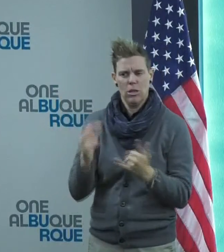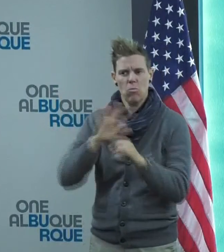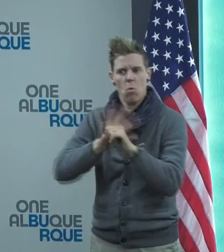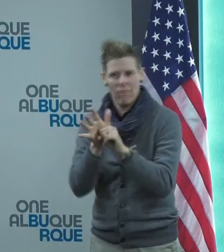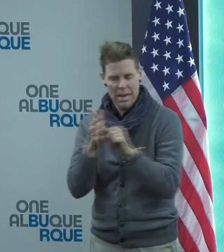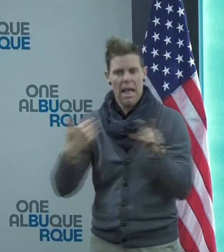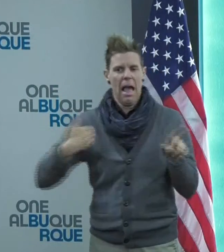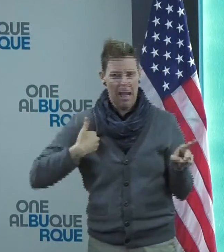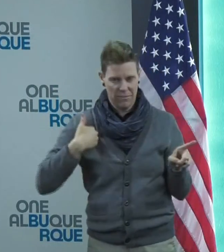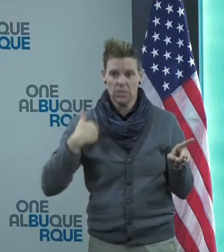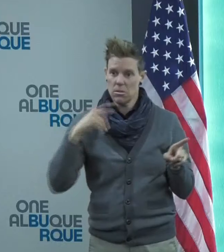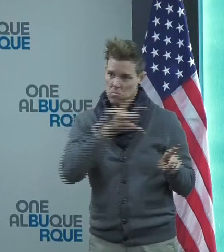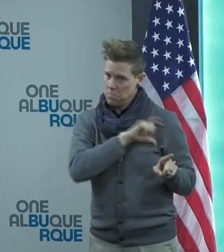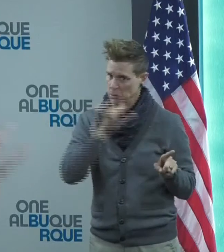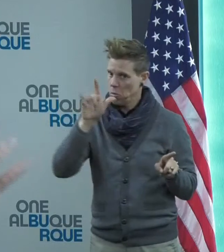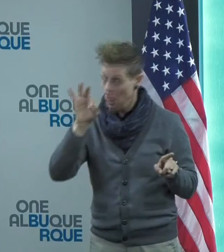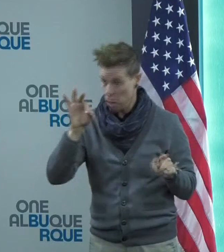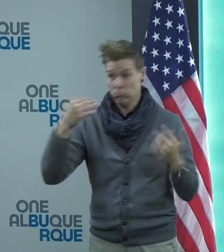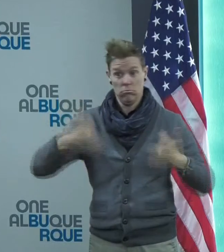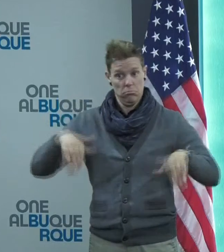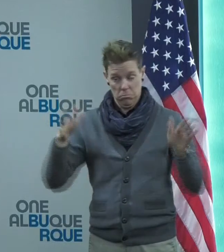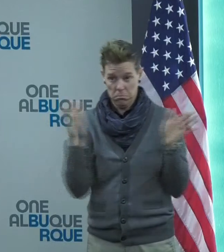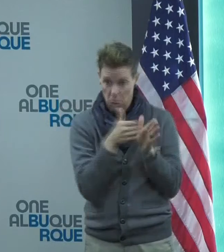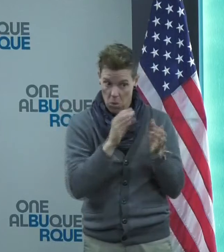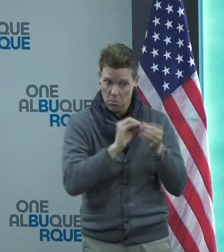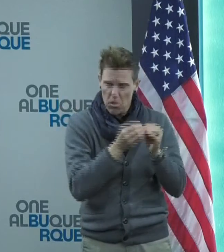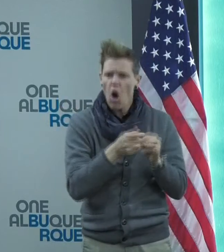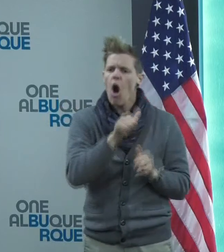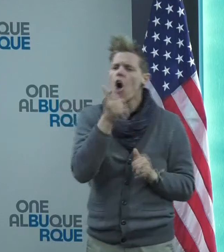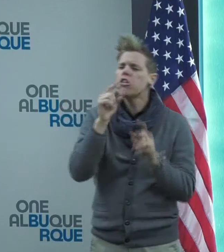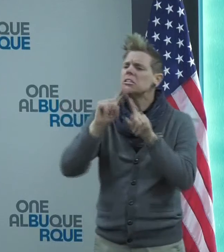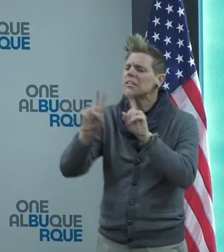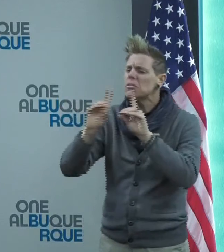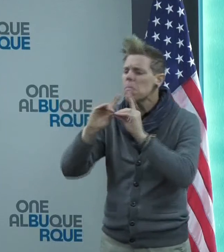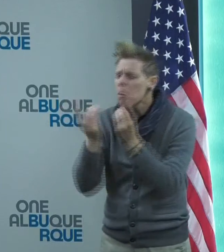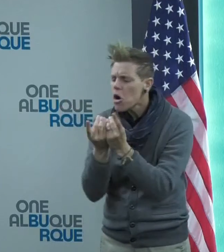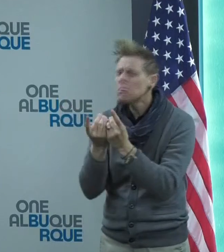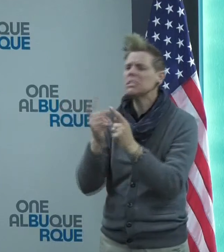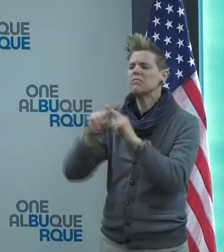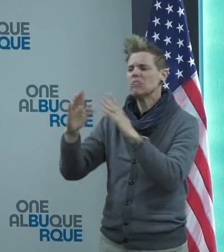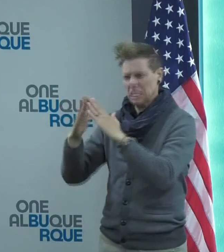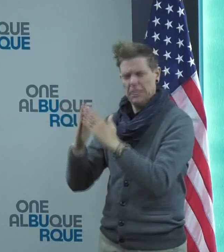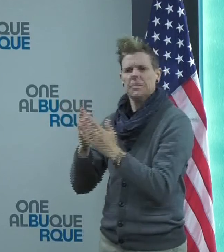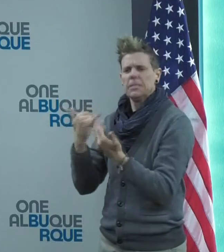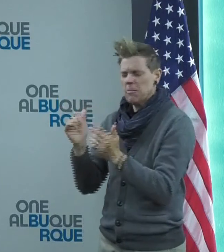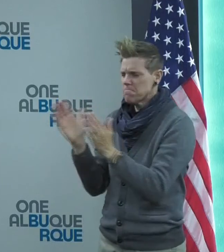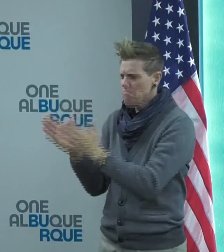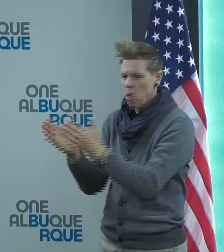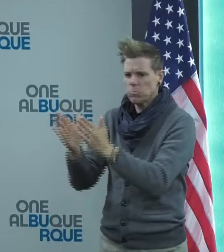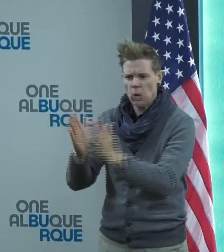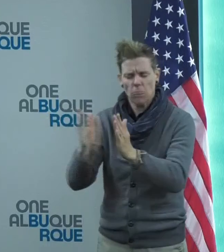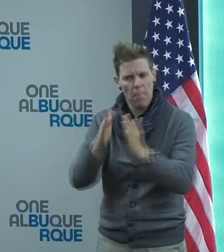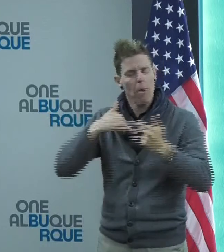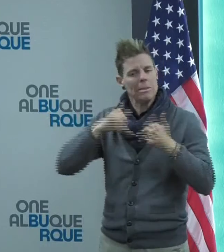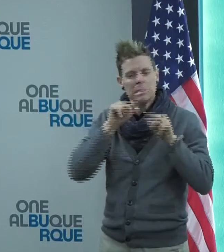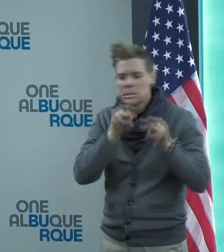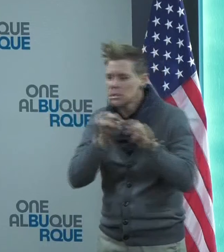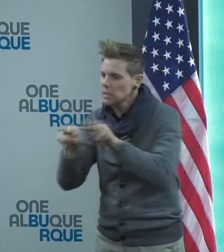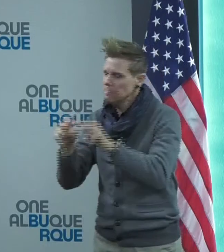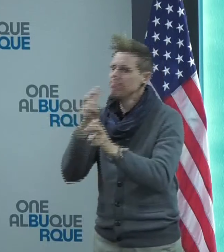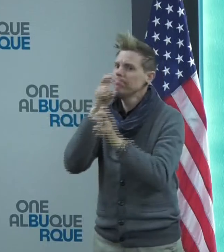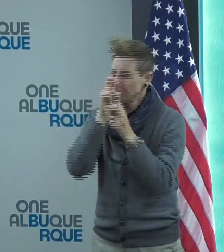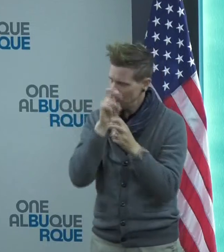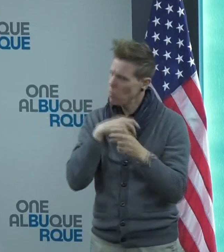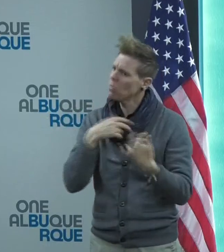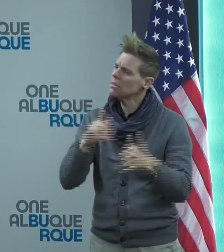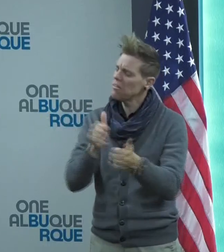29, given what other departments are going through in other cities, but we continue to work on that protocol, and that includes